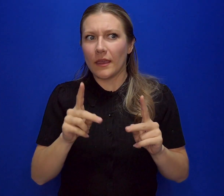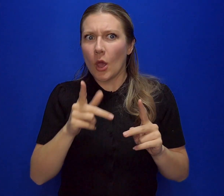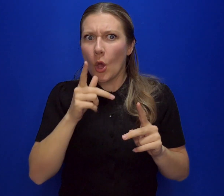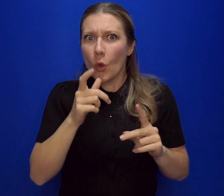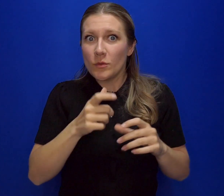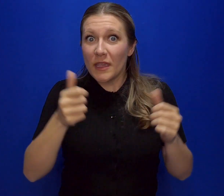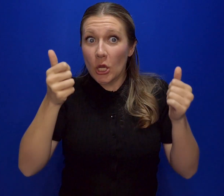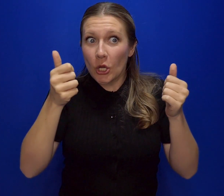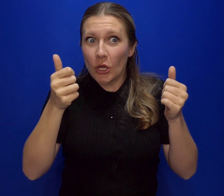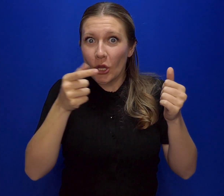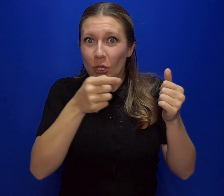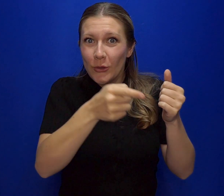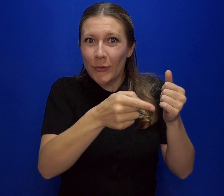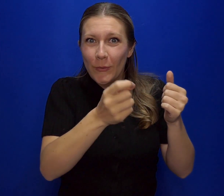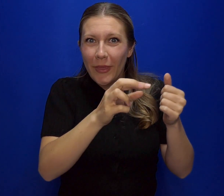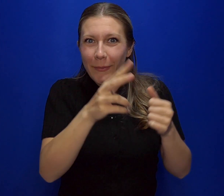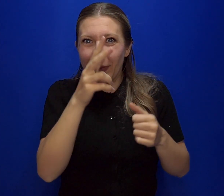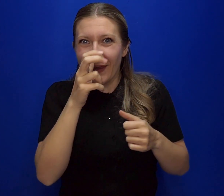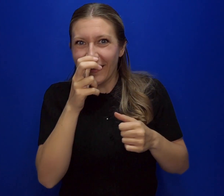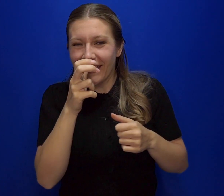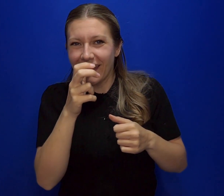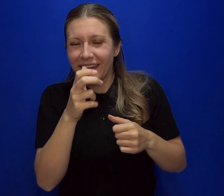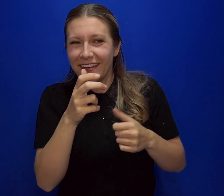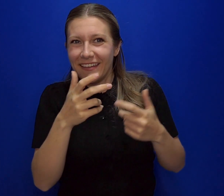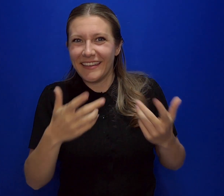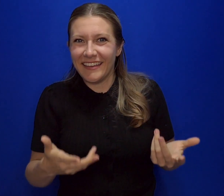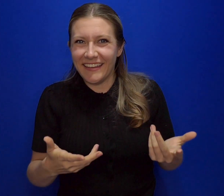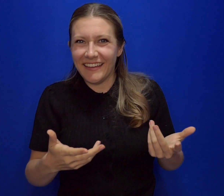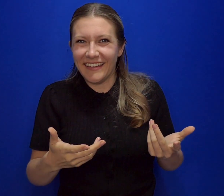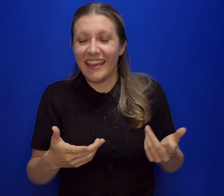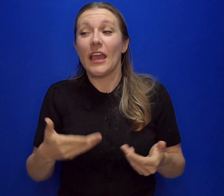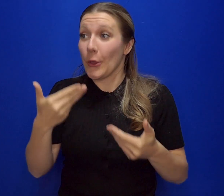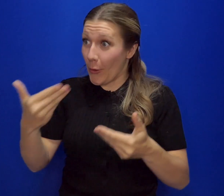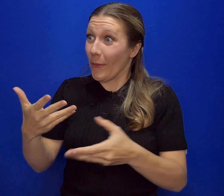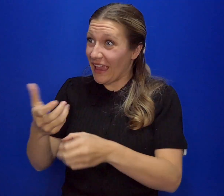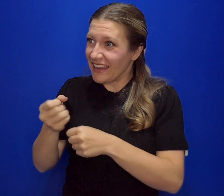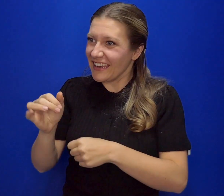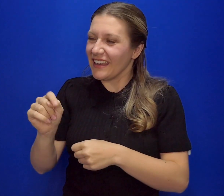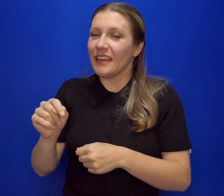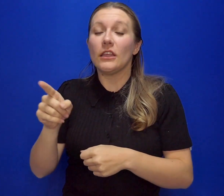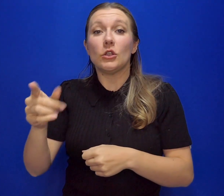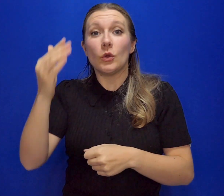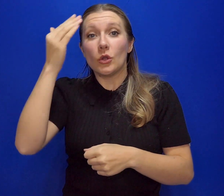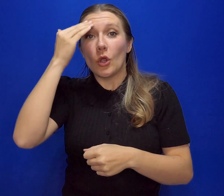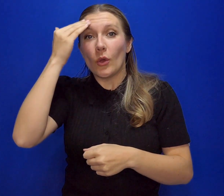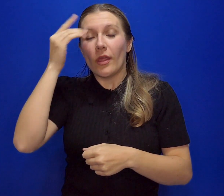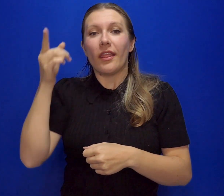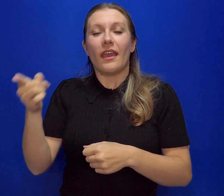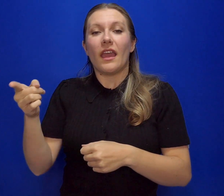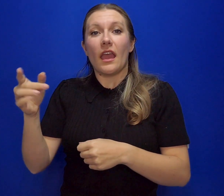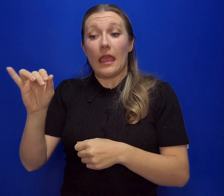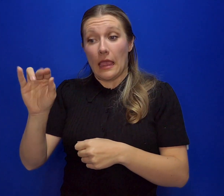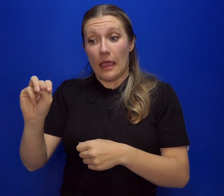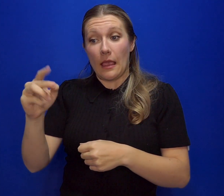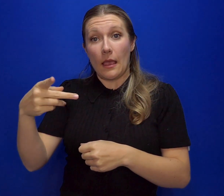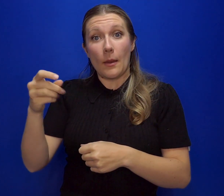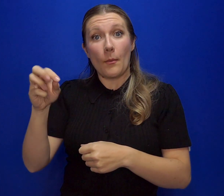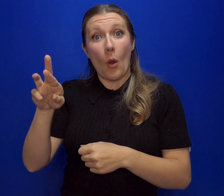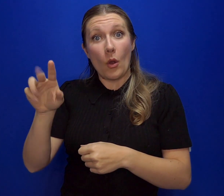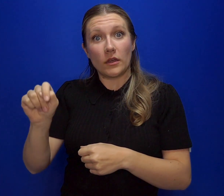bigger? Are you bigger? Go get it. Or is the stink bug bigger? You know, they're an import. Right? They came here. Oh, are they really?